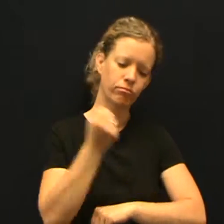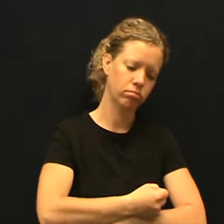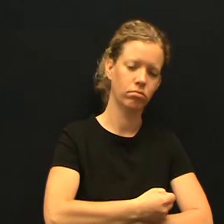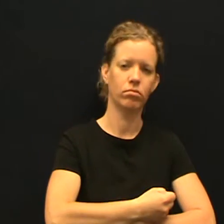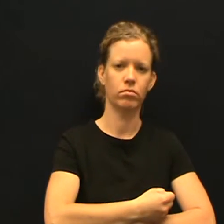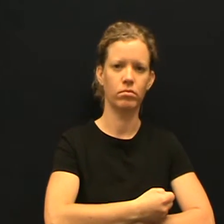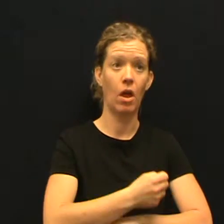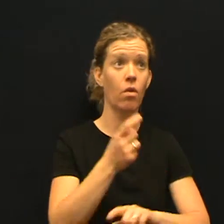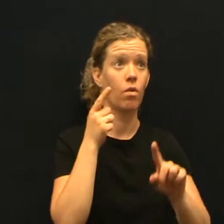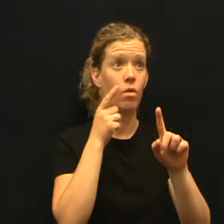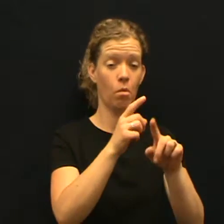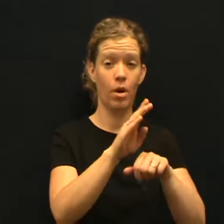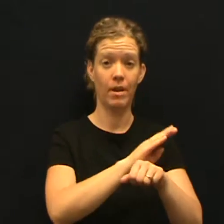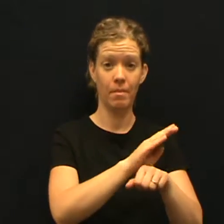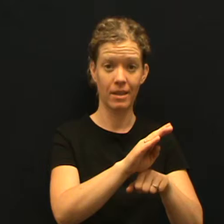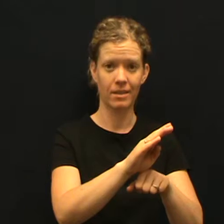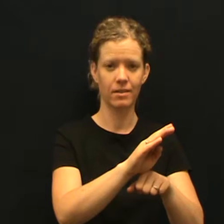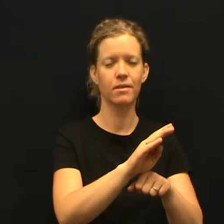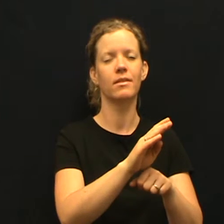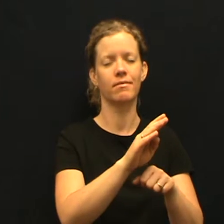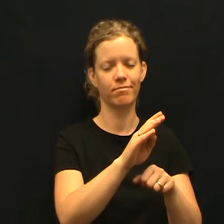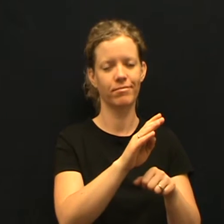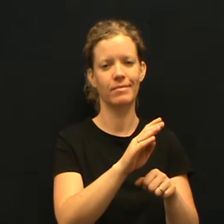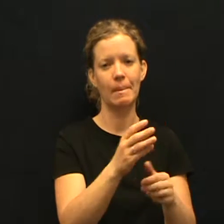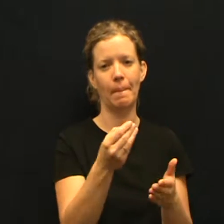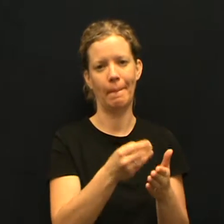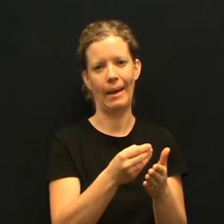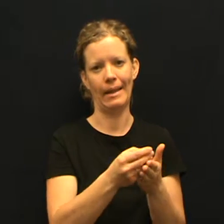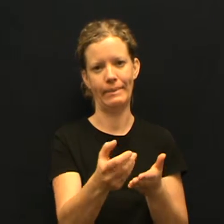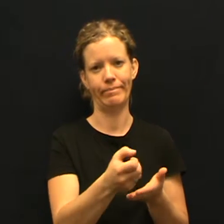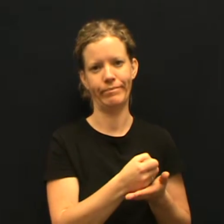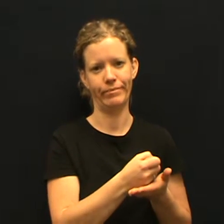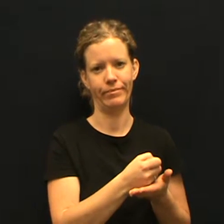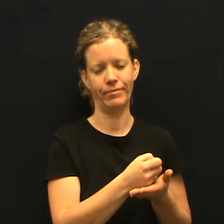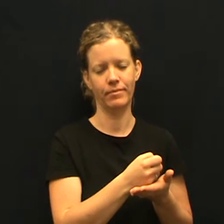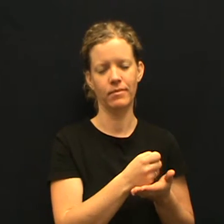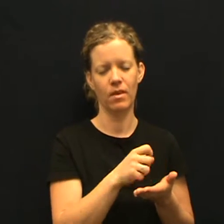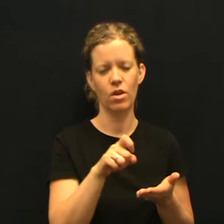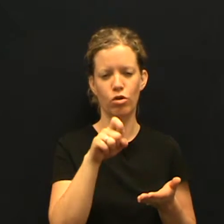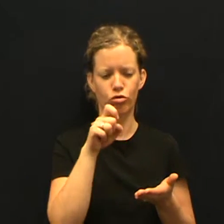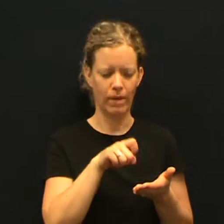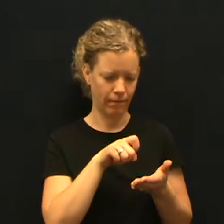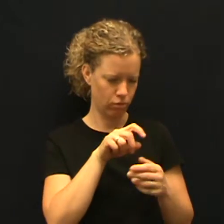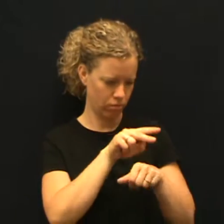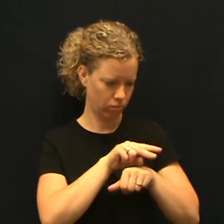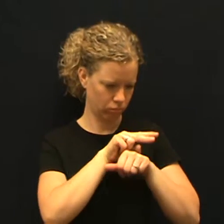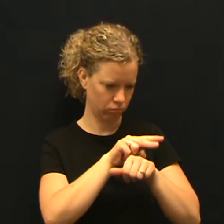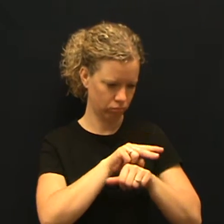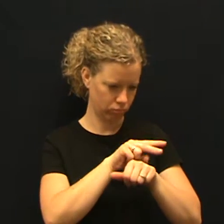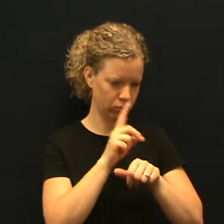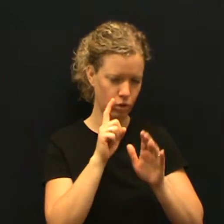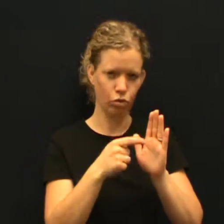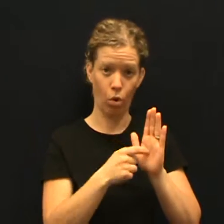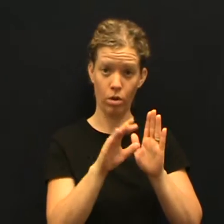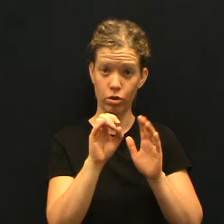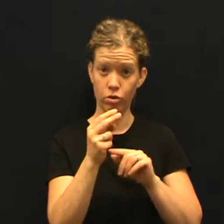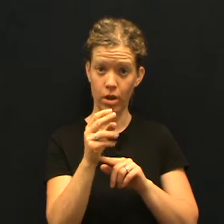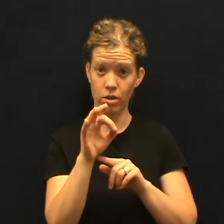flow from what we do, from our normal operations. And so we want to look at that. And if we see an upward trend in cash flows over time, that